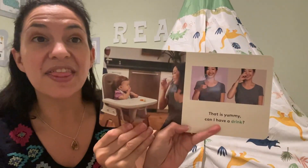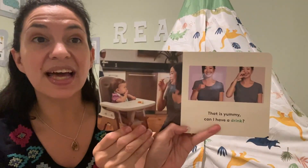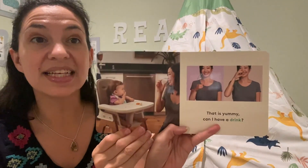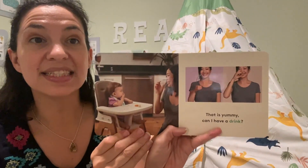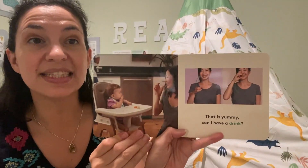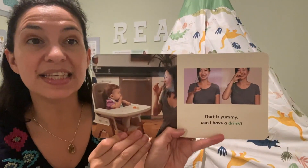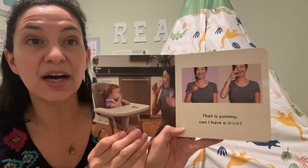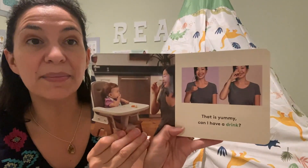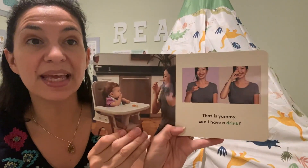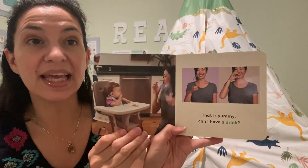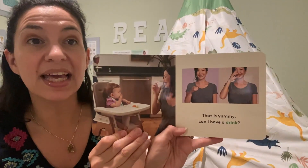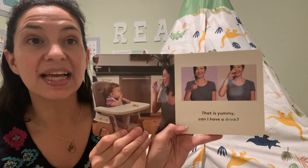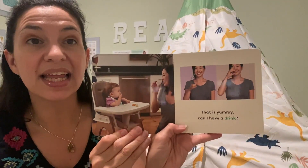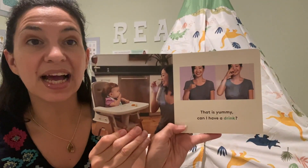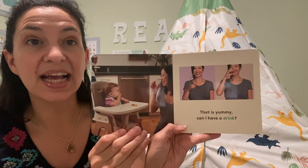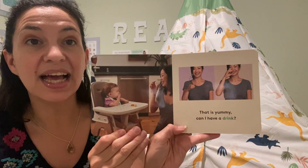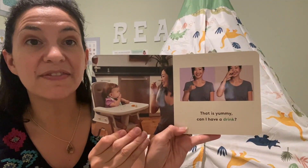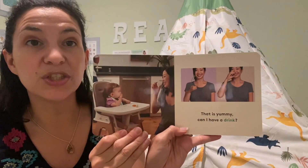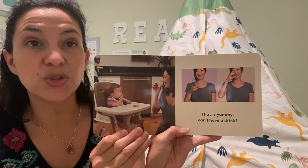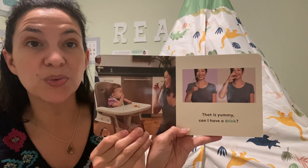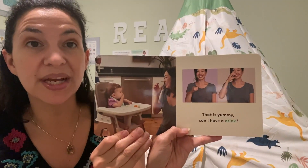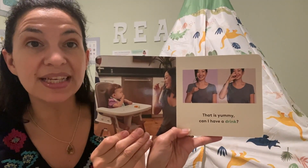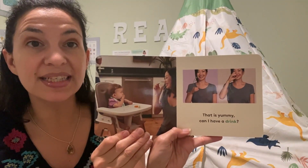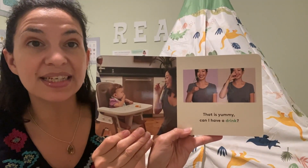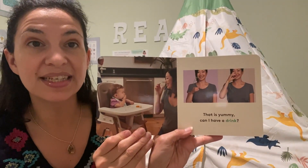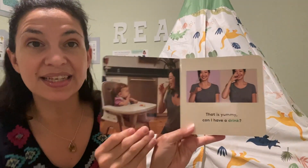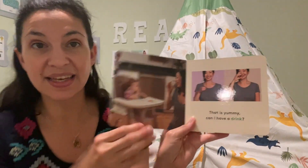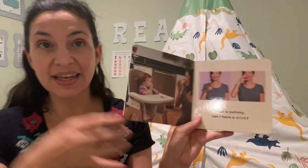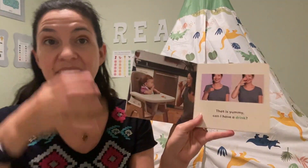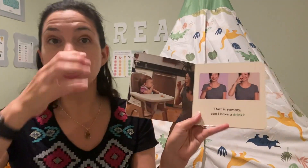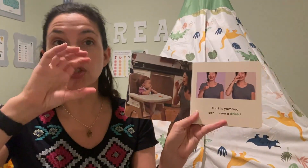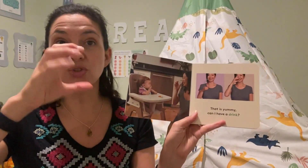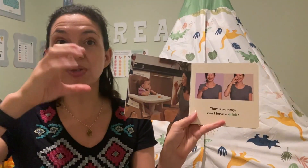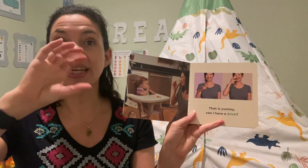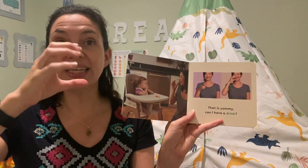That is yummy. Can I have a drink? Drink.